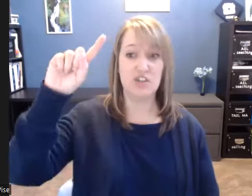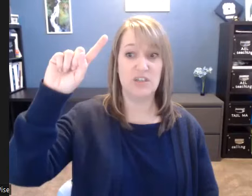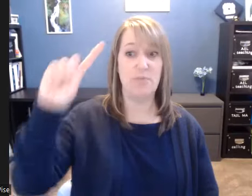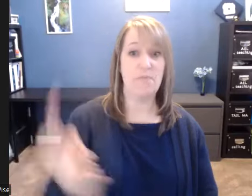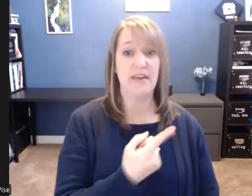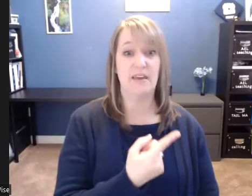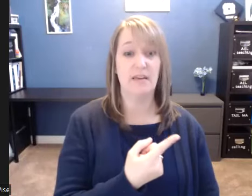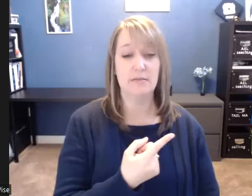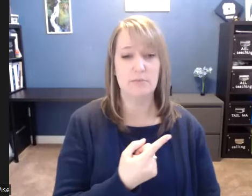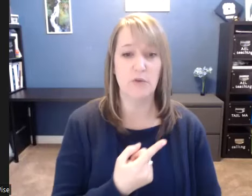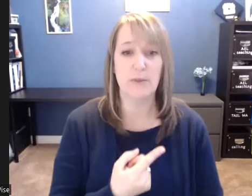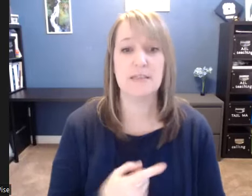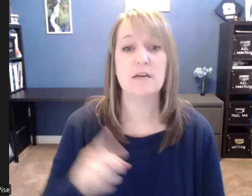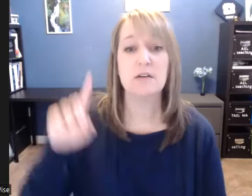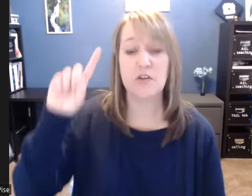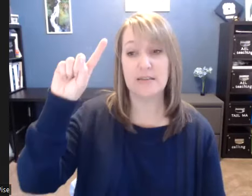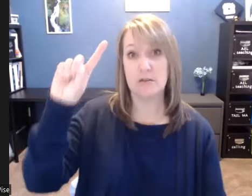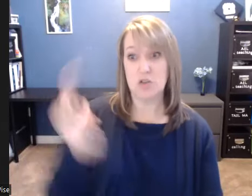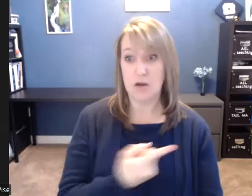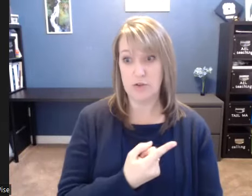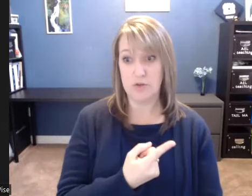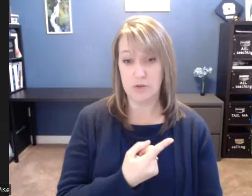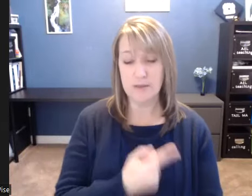just a big movement. So that's dollar store.